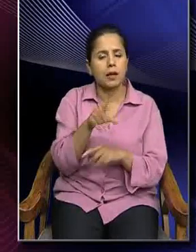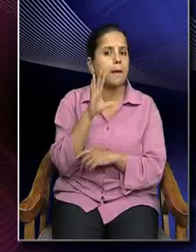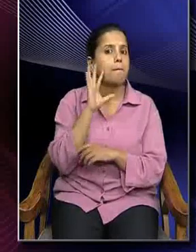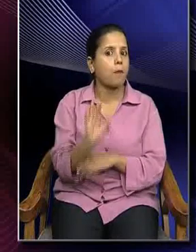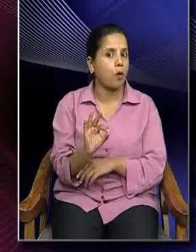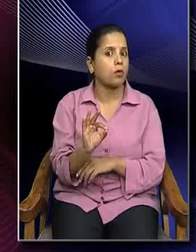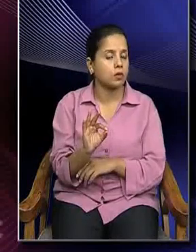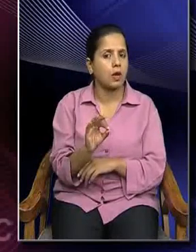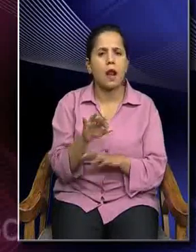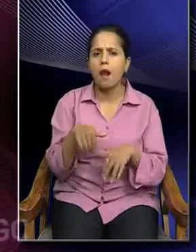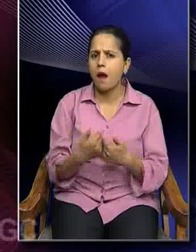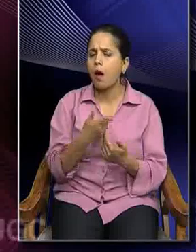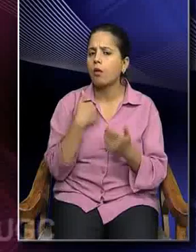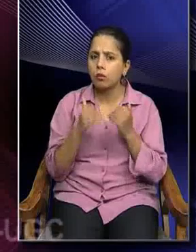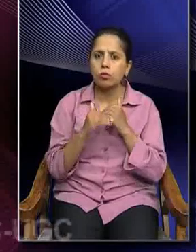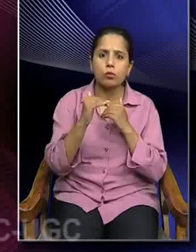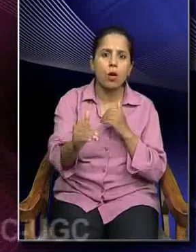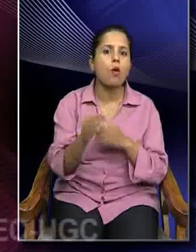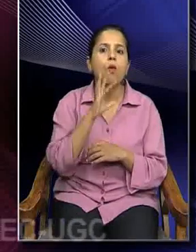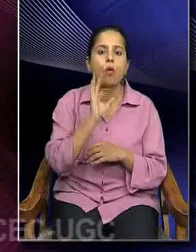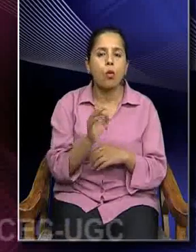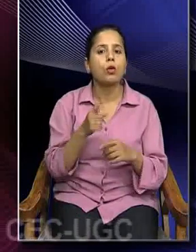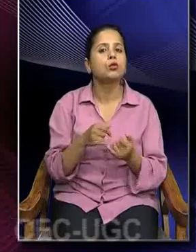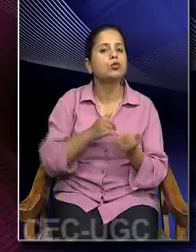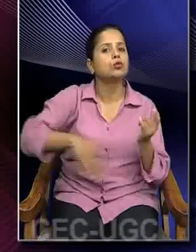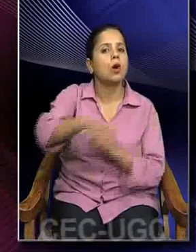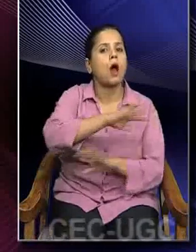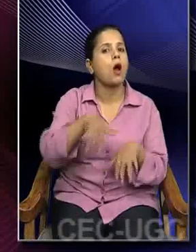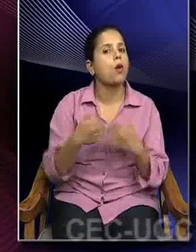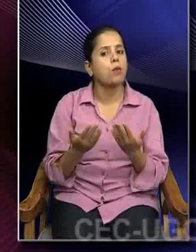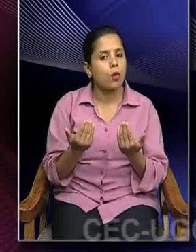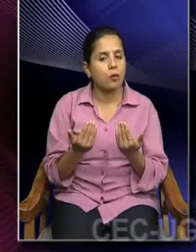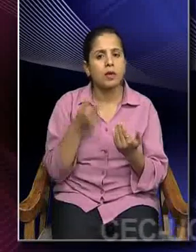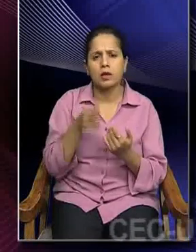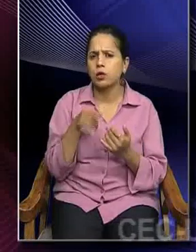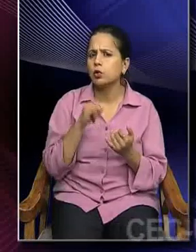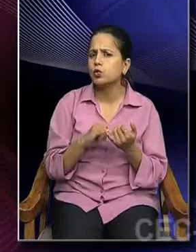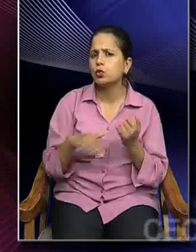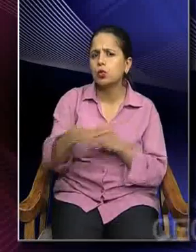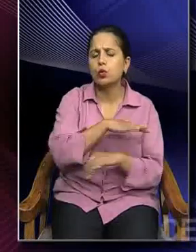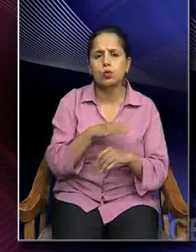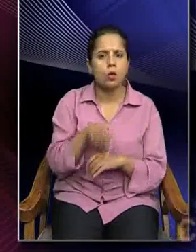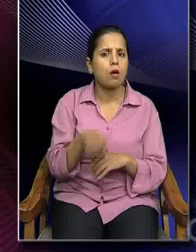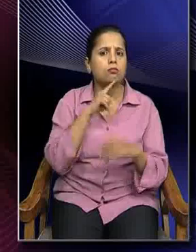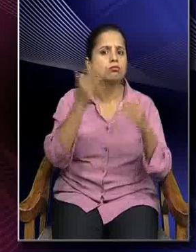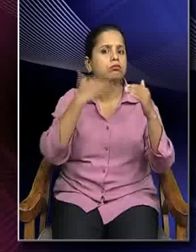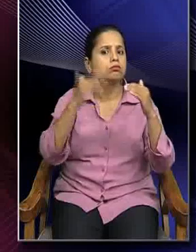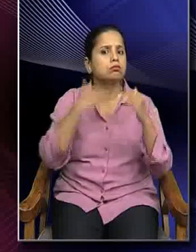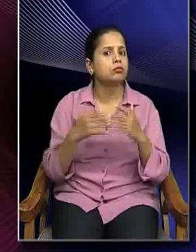significant. How to maintain the order in society. And what is social order? It